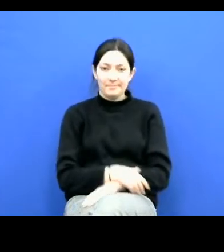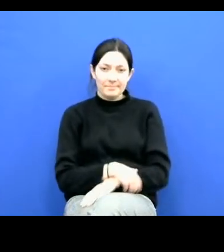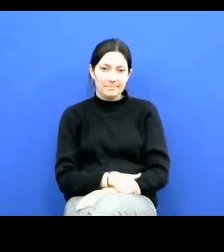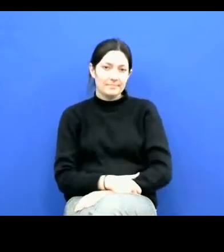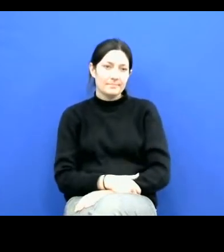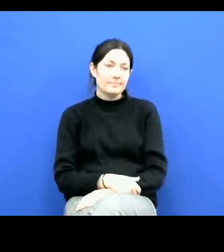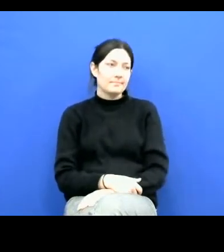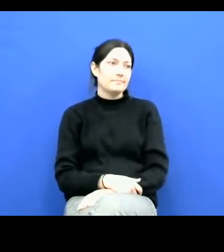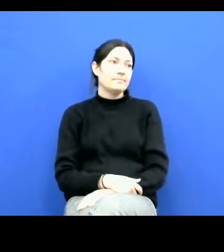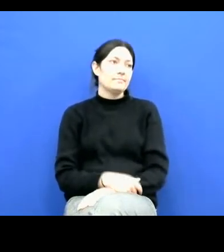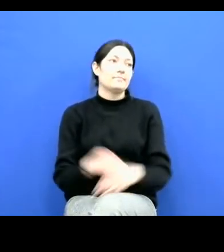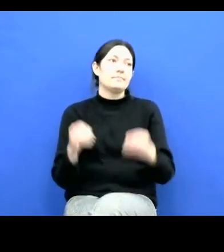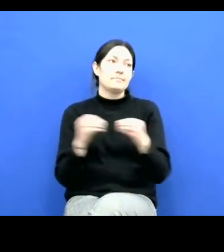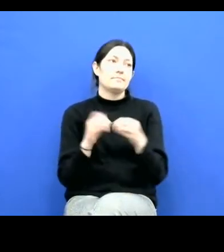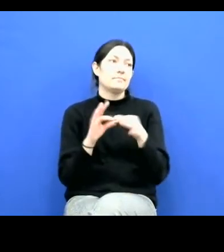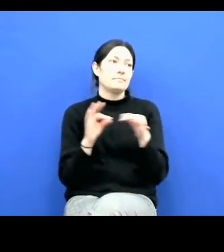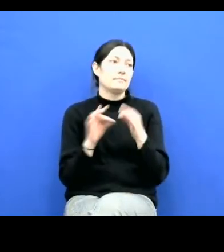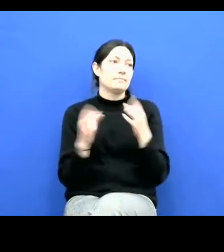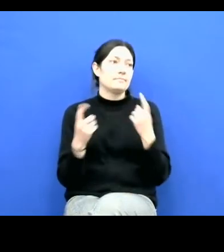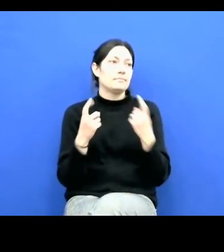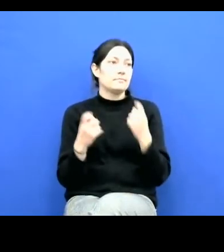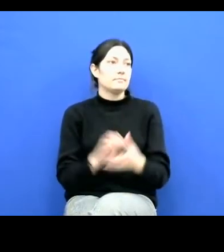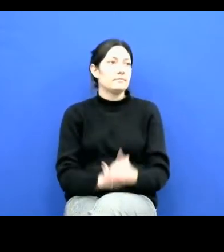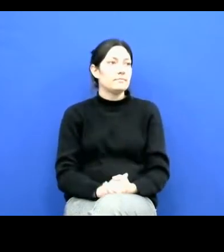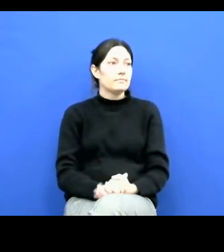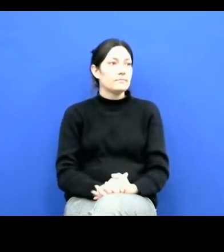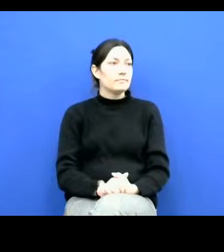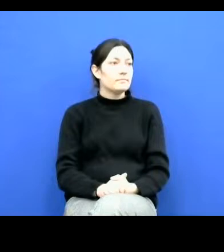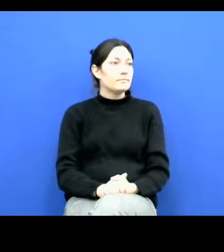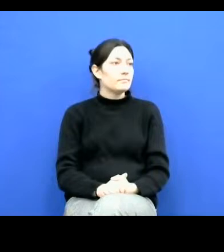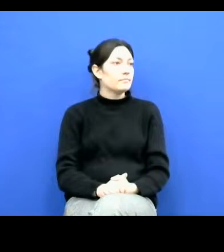any further comments or questions?